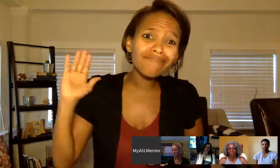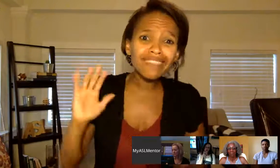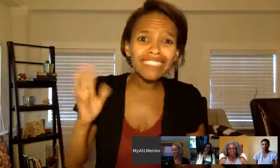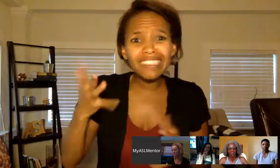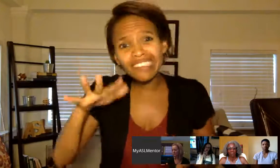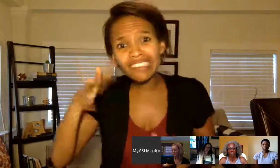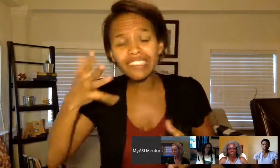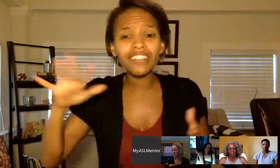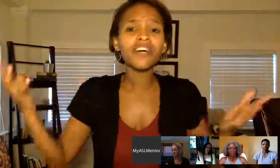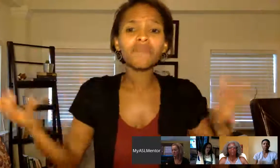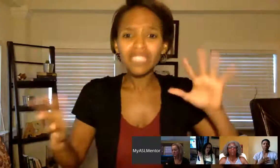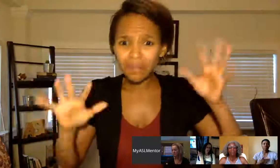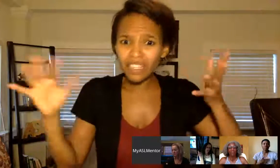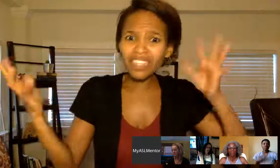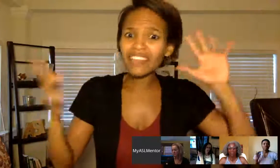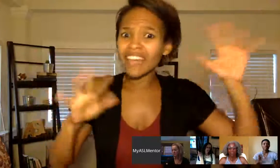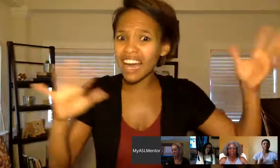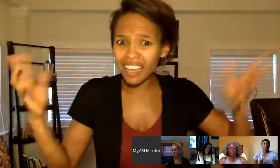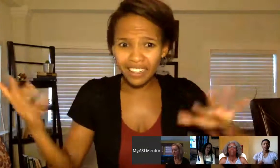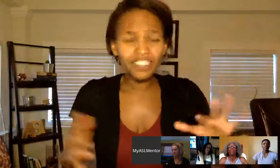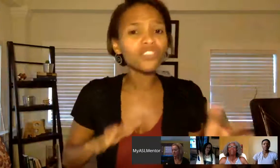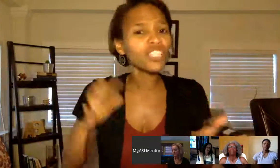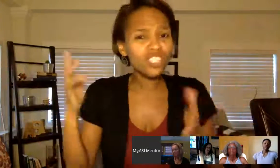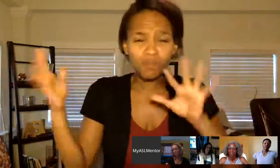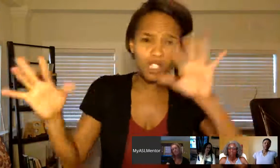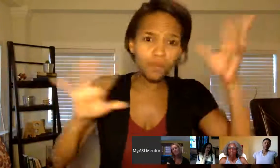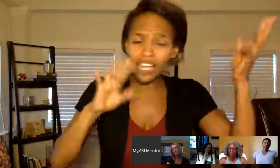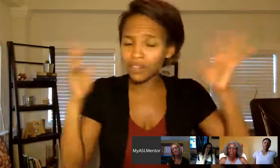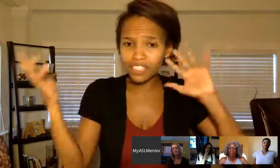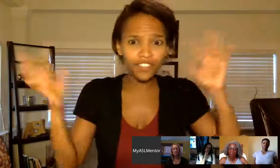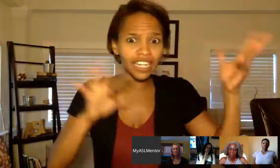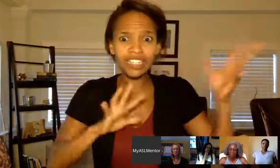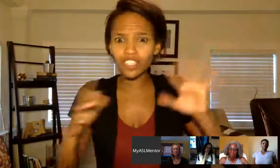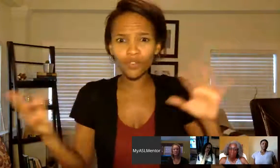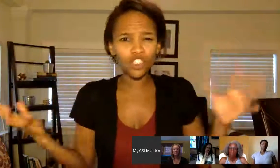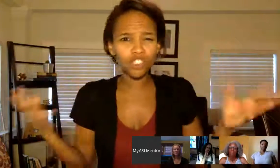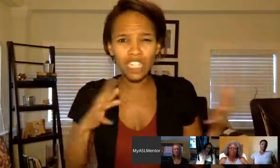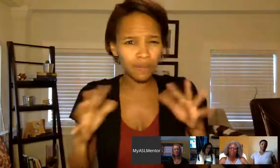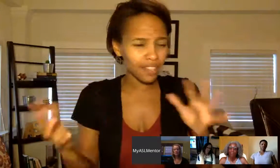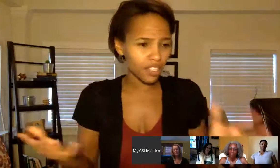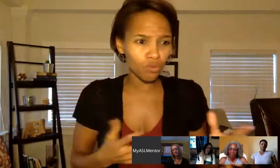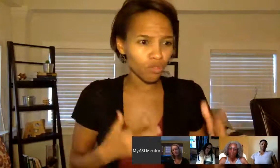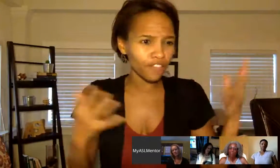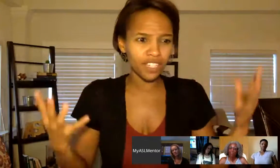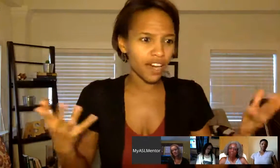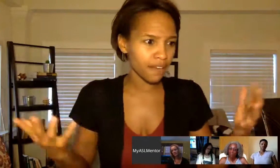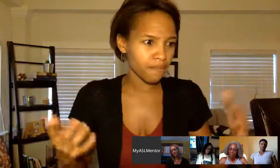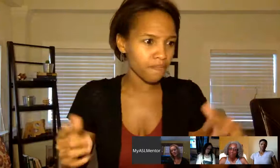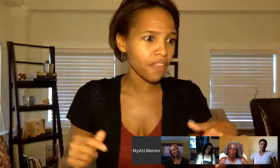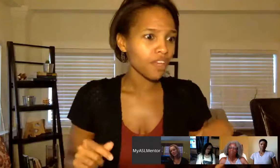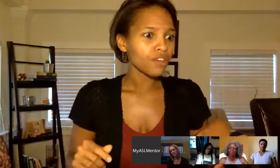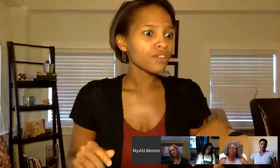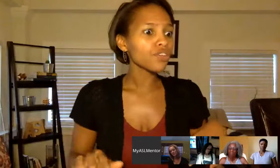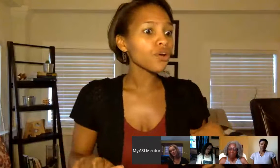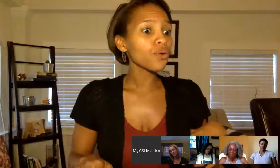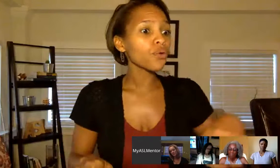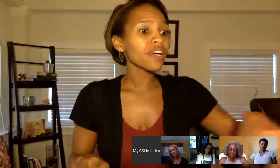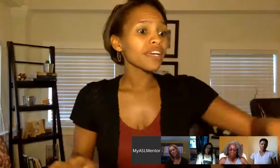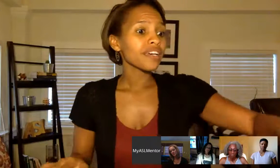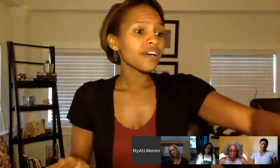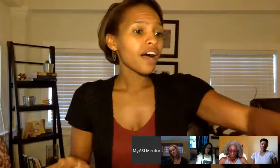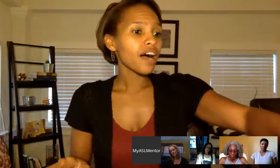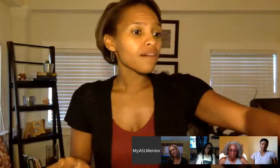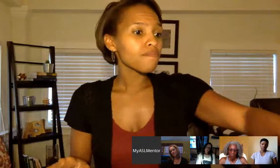enjoy. Something like that. Okay, just playing with different ideas for what she means by this whole rough time.